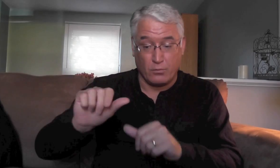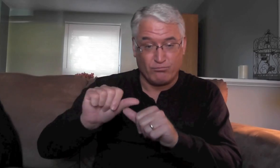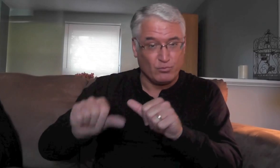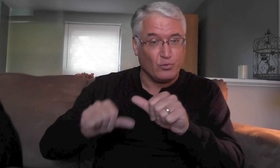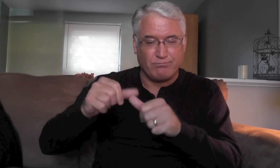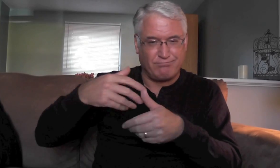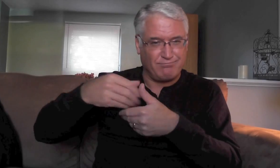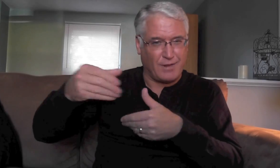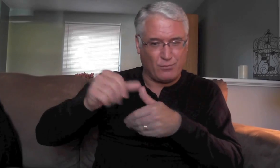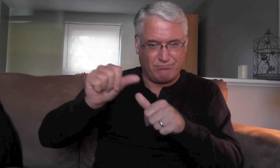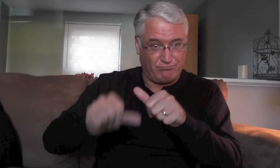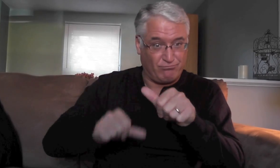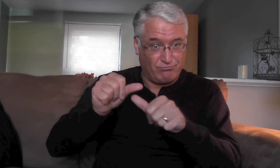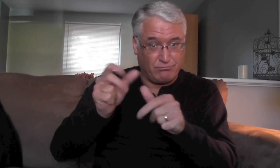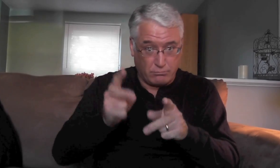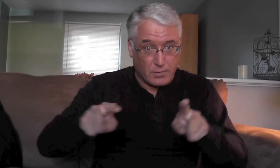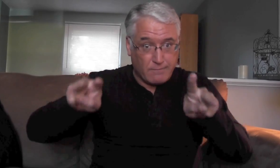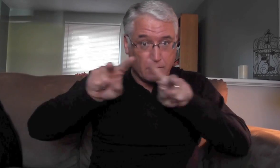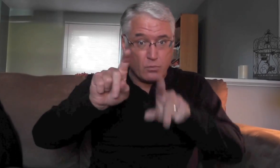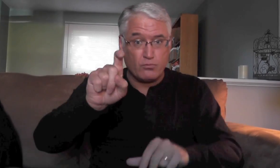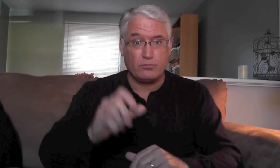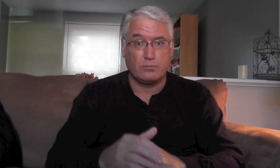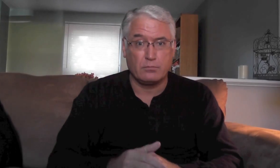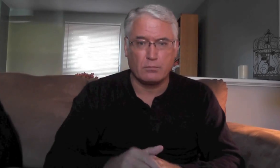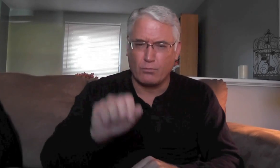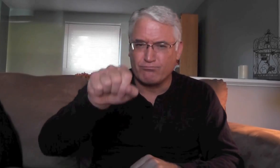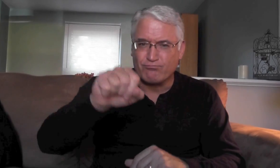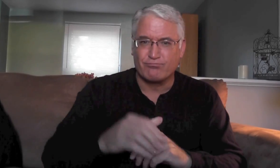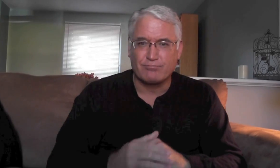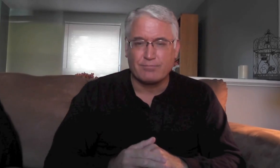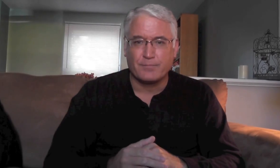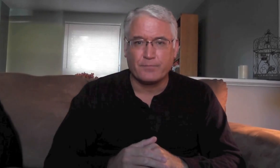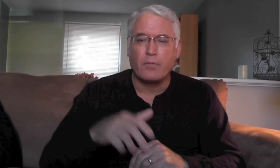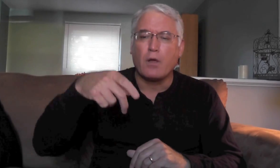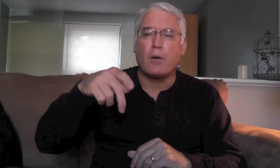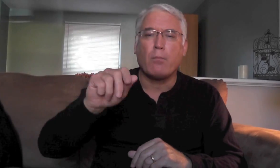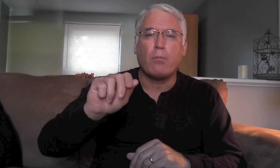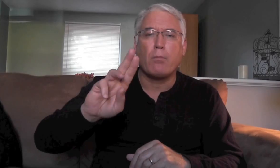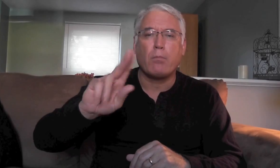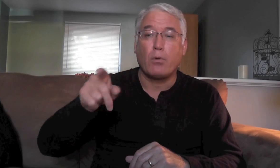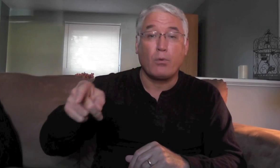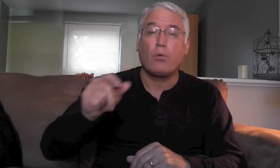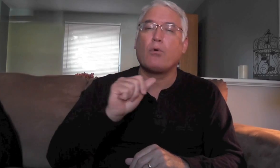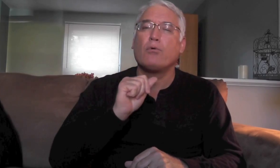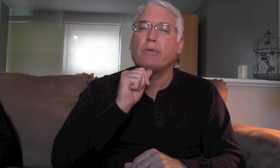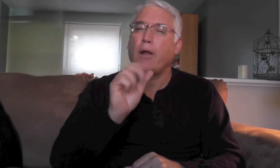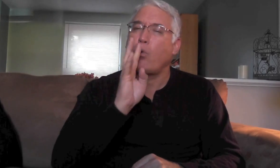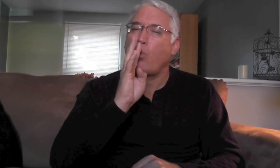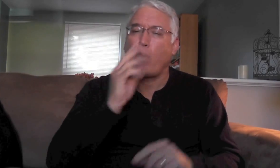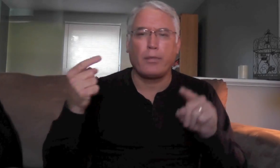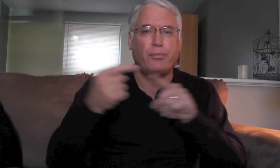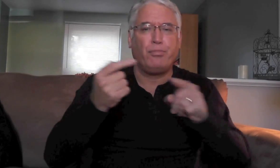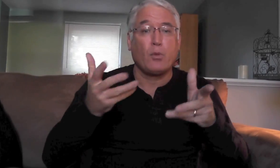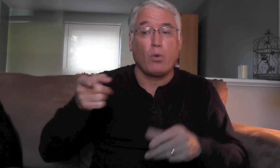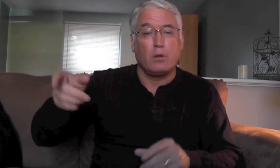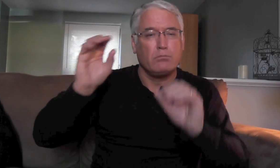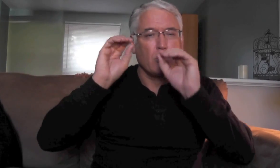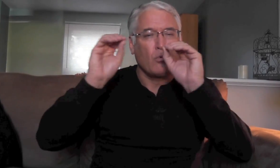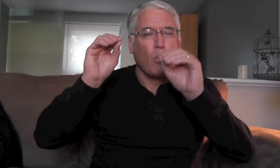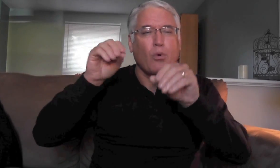And the other question, their outward circumcision, is it of value? Yes. Paul, his teaching here does not contradict